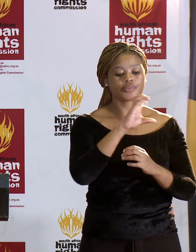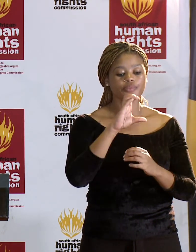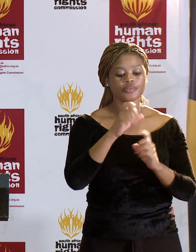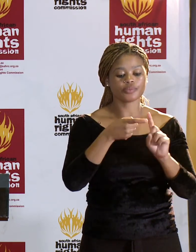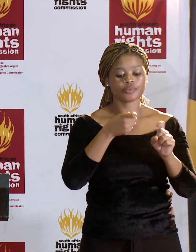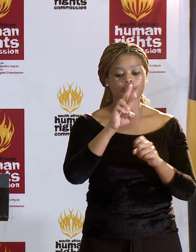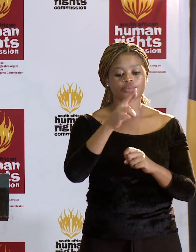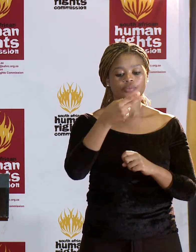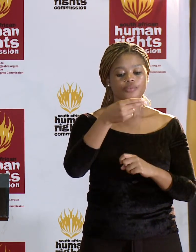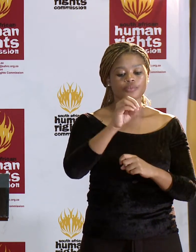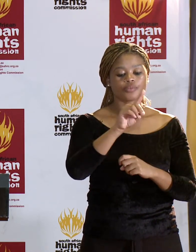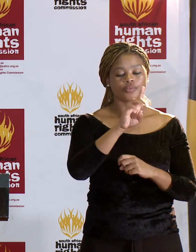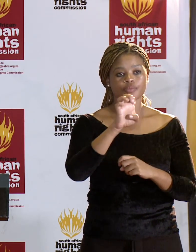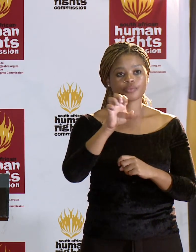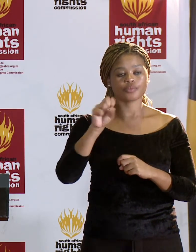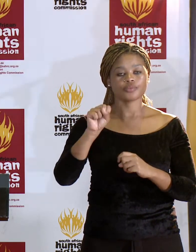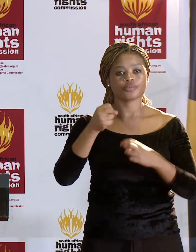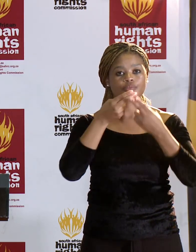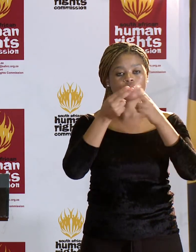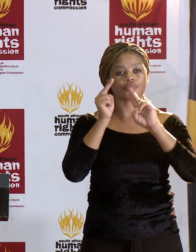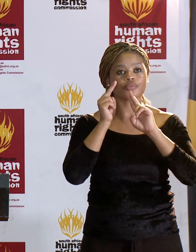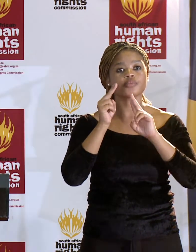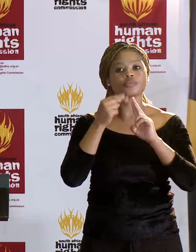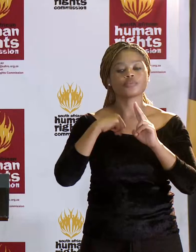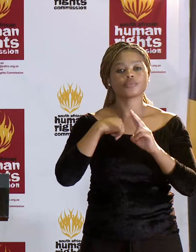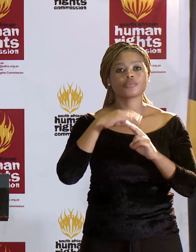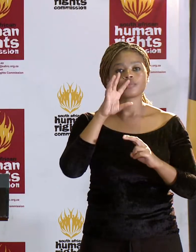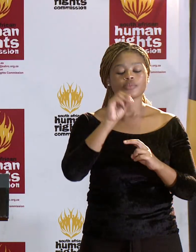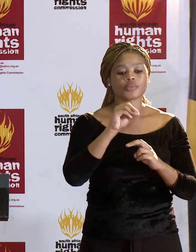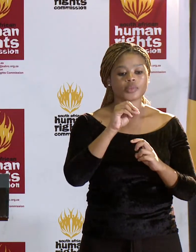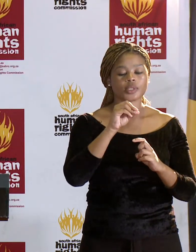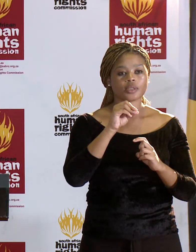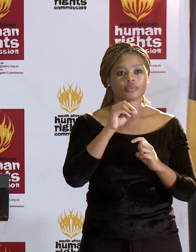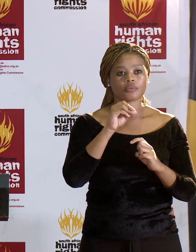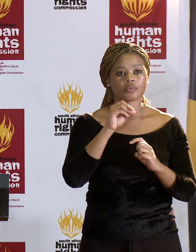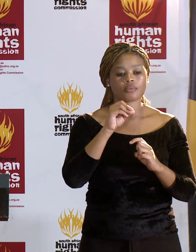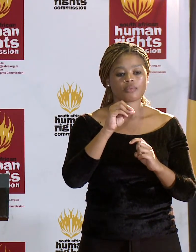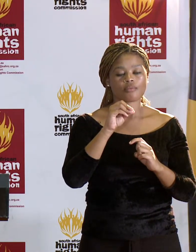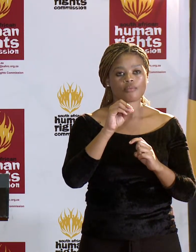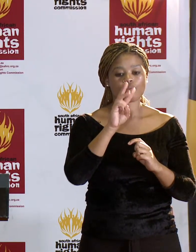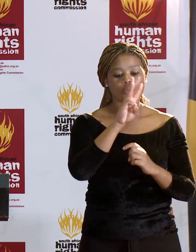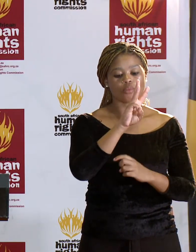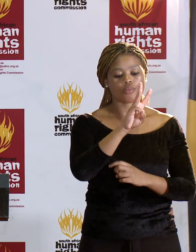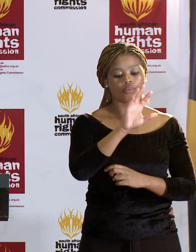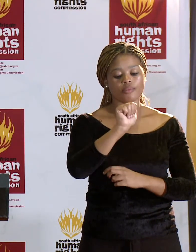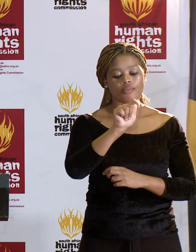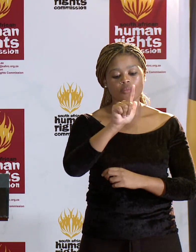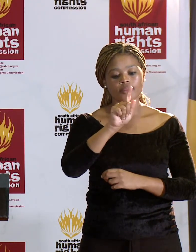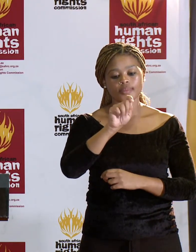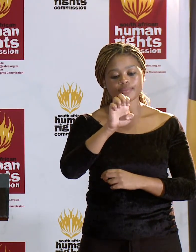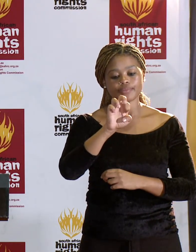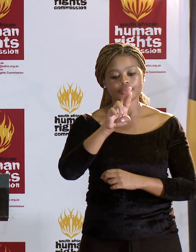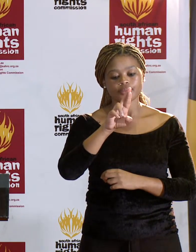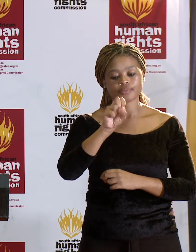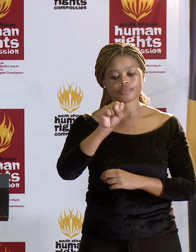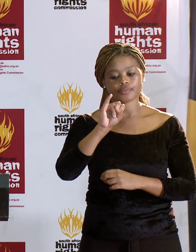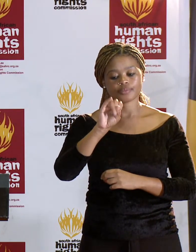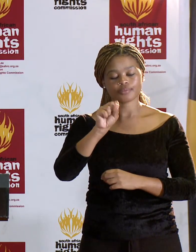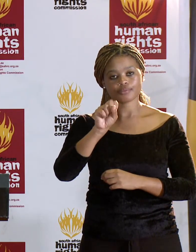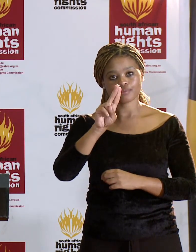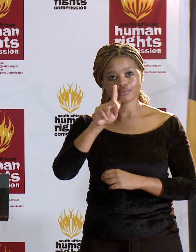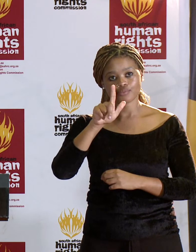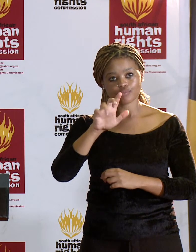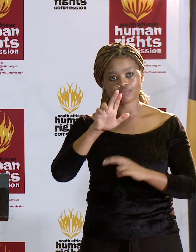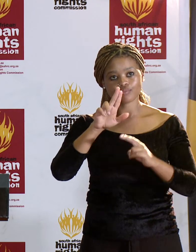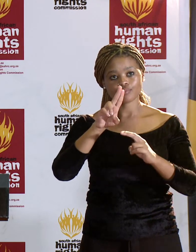Chancellor from Rhodes University. Of course, representative from Walter Sisulu Universities.